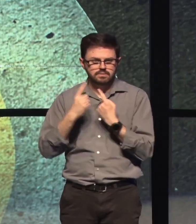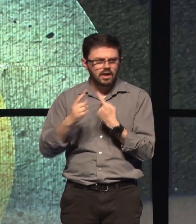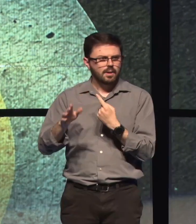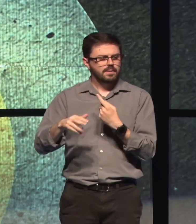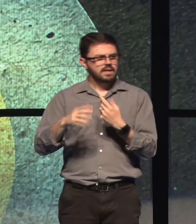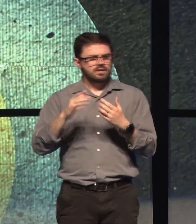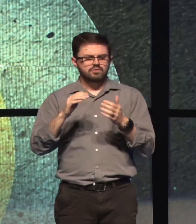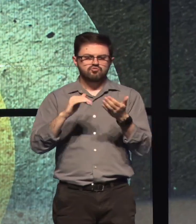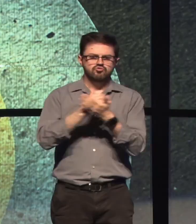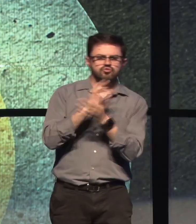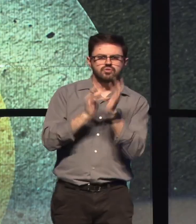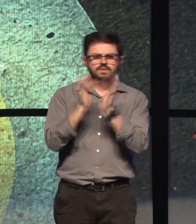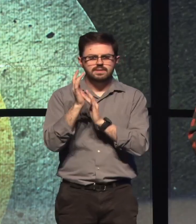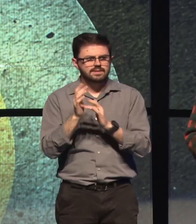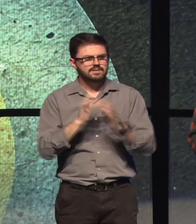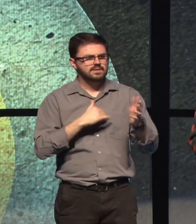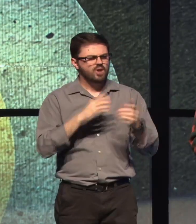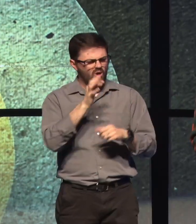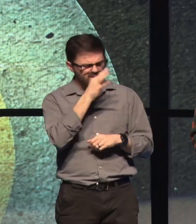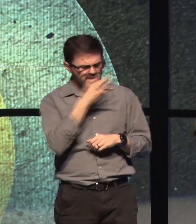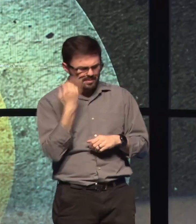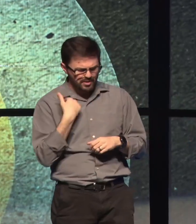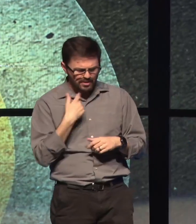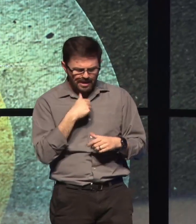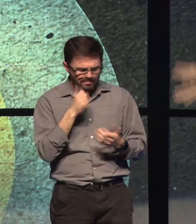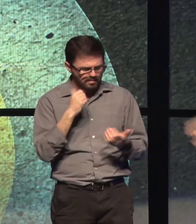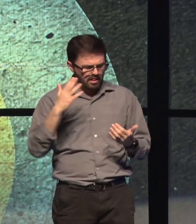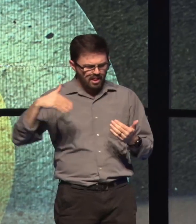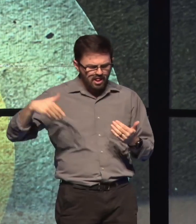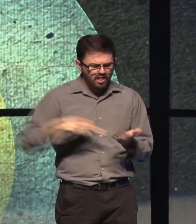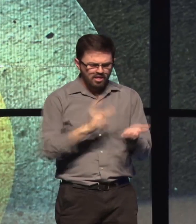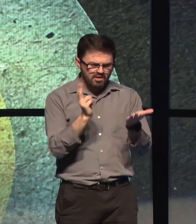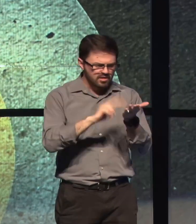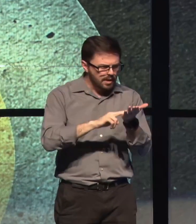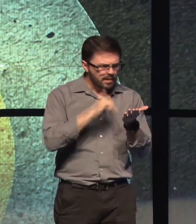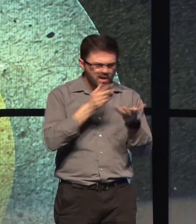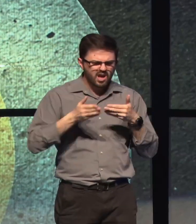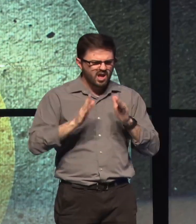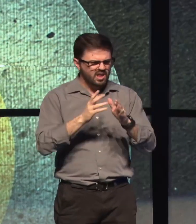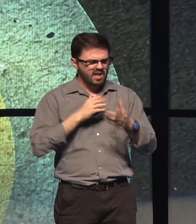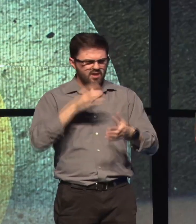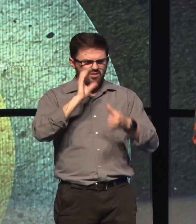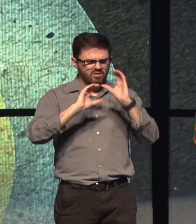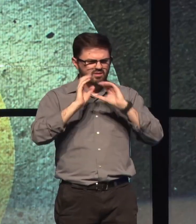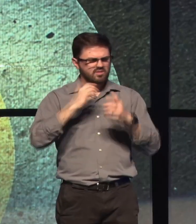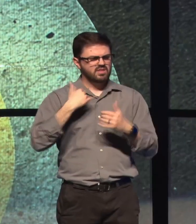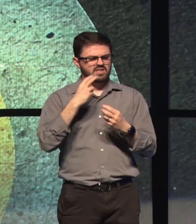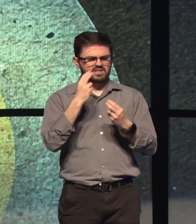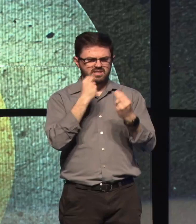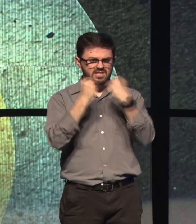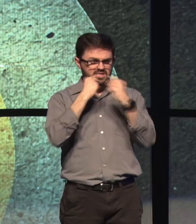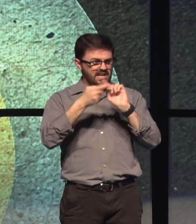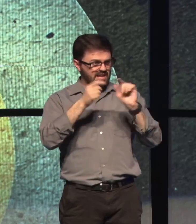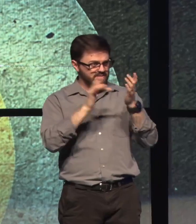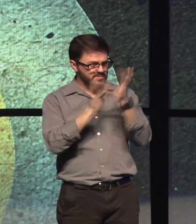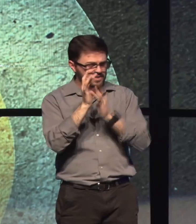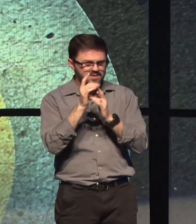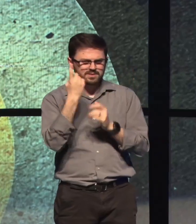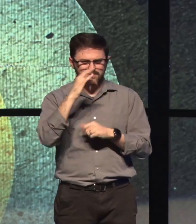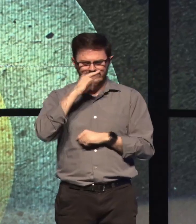and you're like, oh, I don't think I've signed the paper. I haven't gone through the class. I don't think I'm allowed to have the Jesus snacks, as one of our little kids called